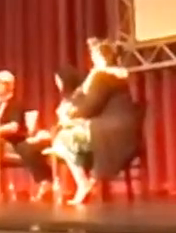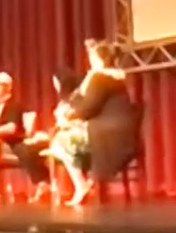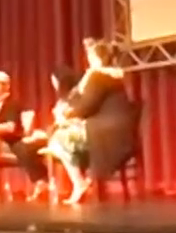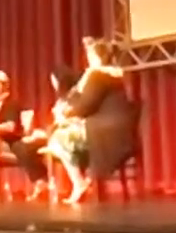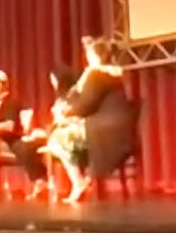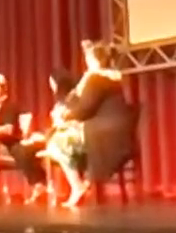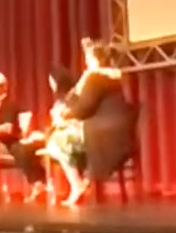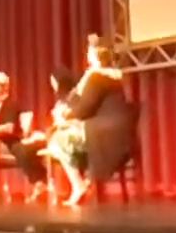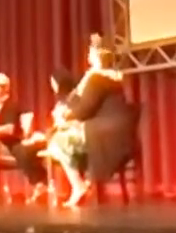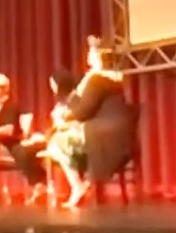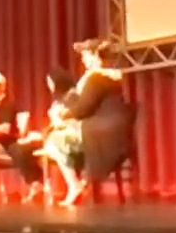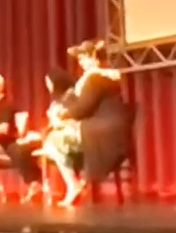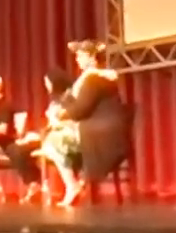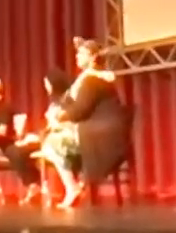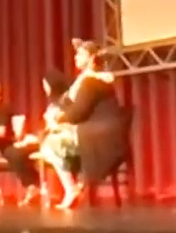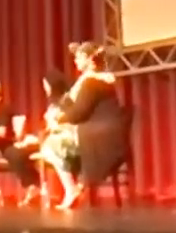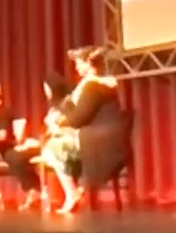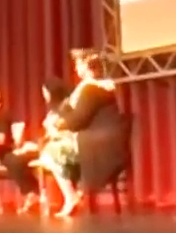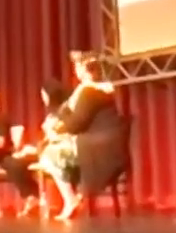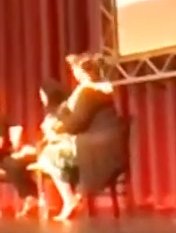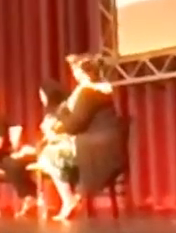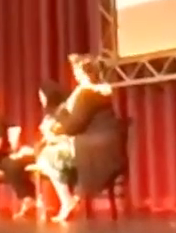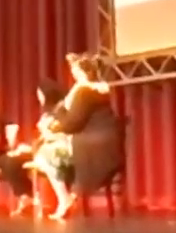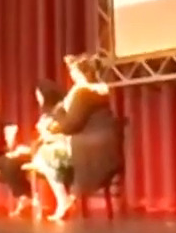that's sweet. No,